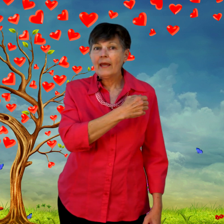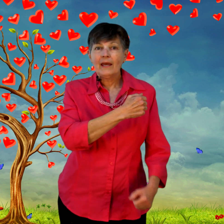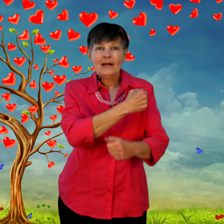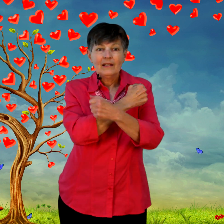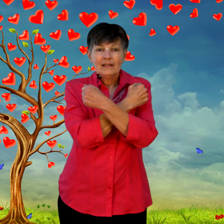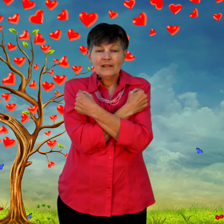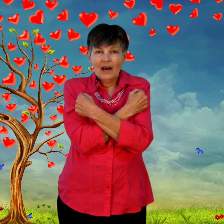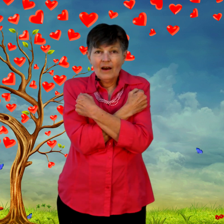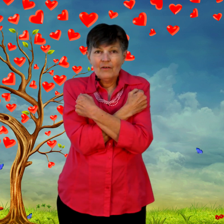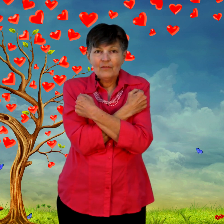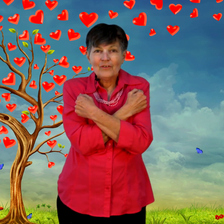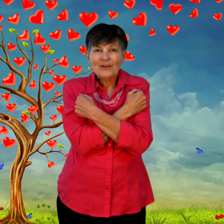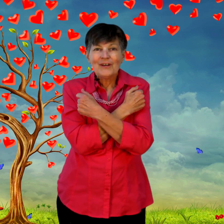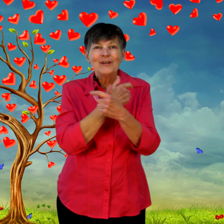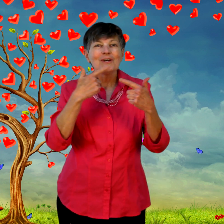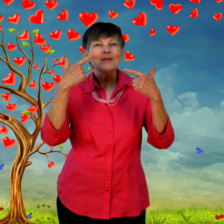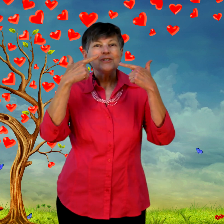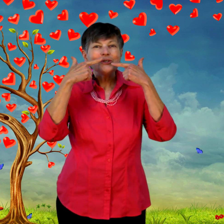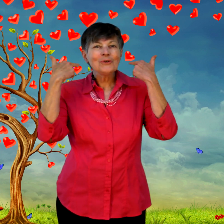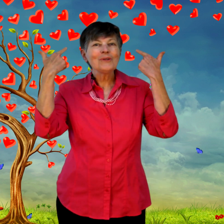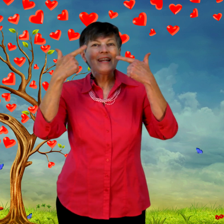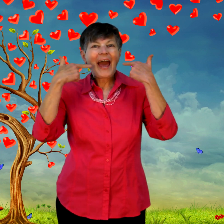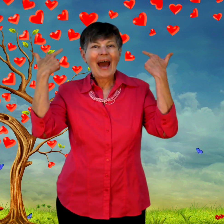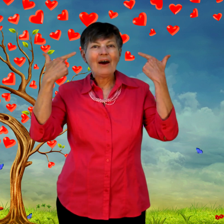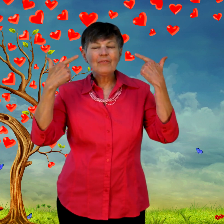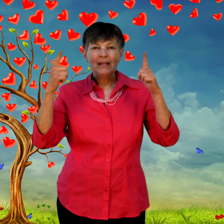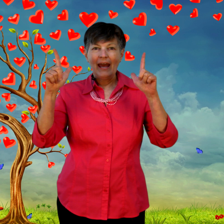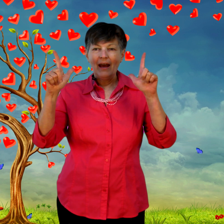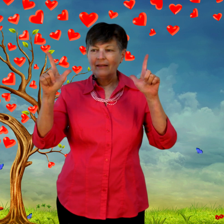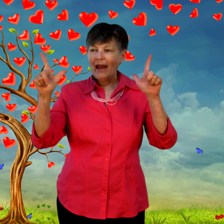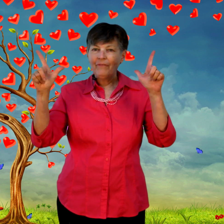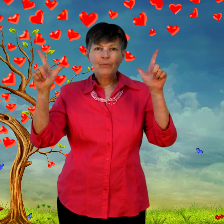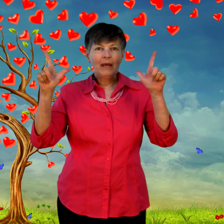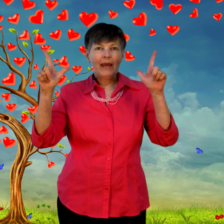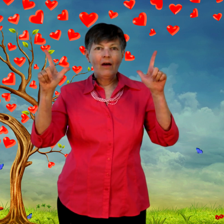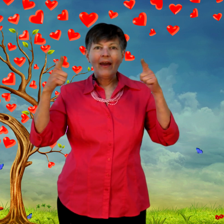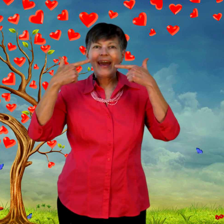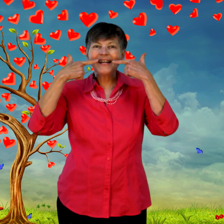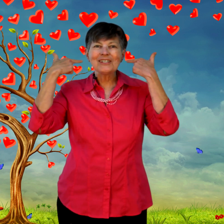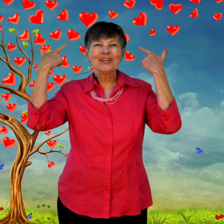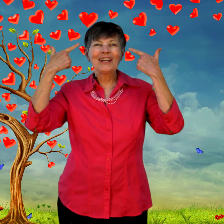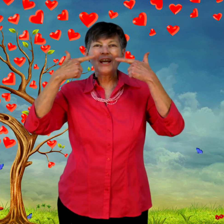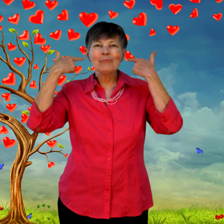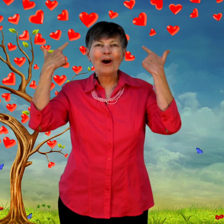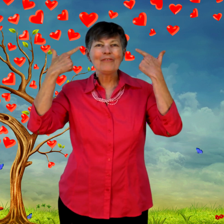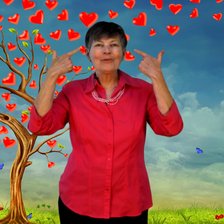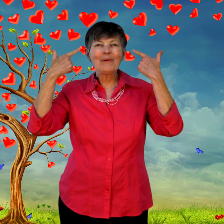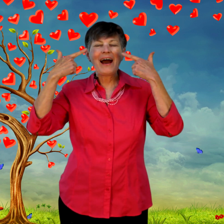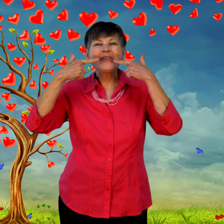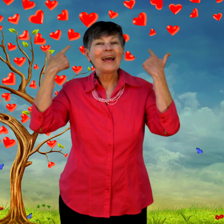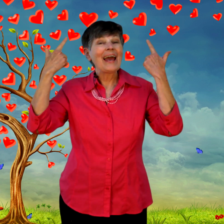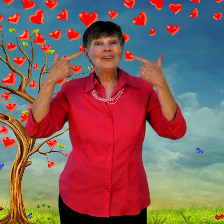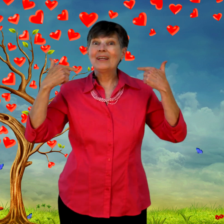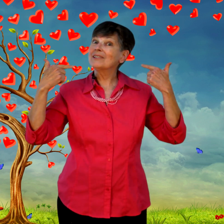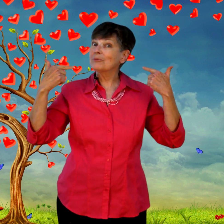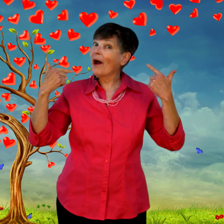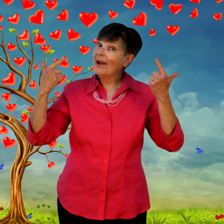We love to laugh. And at laugh, you make L hands and you're going to come off your mouth. And you need to